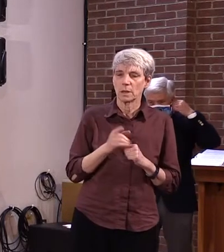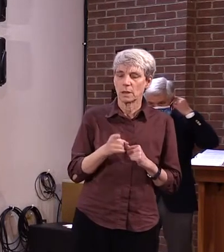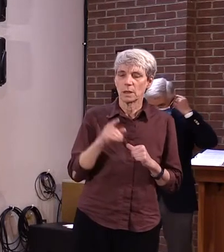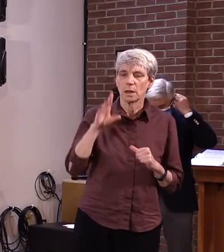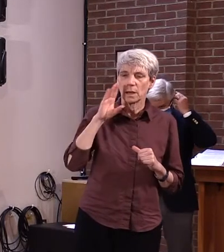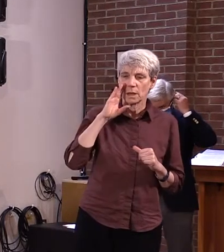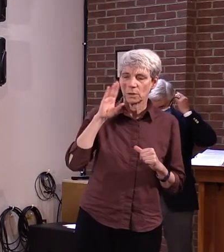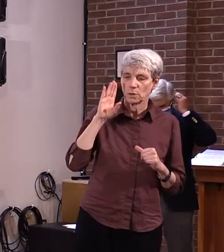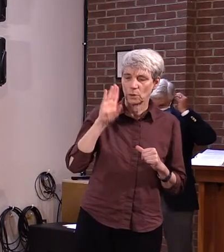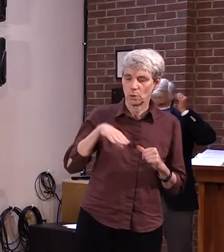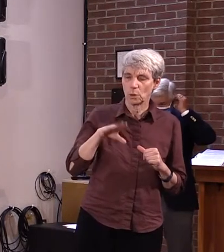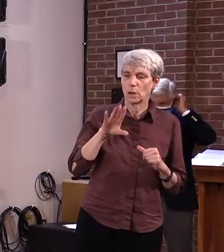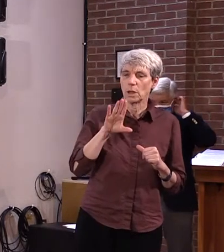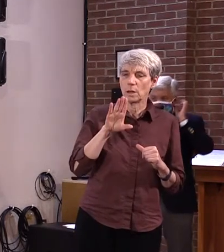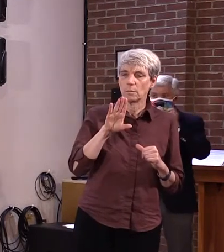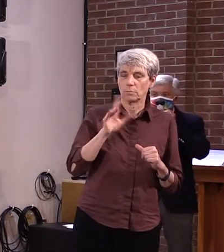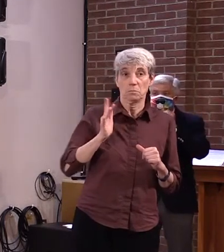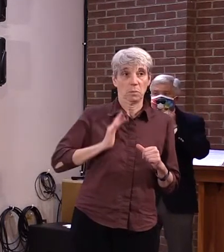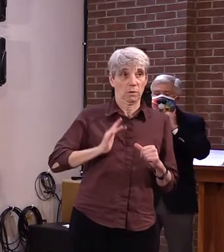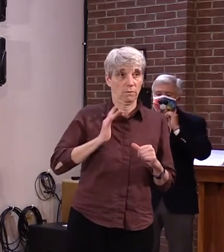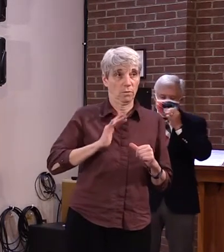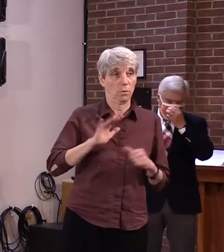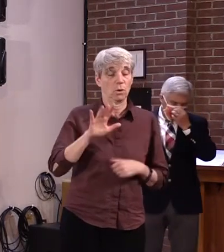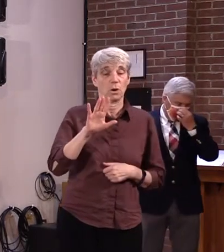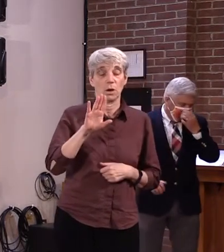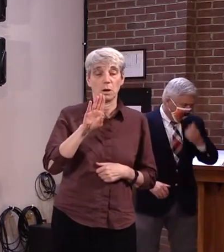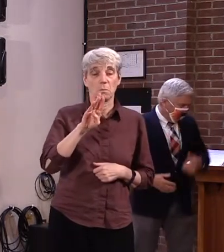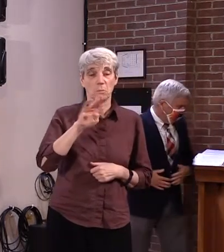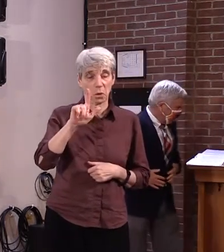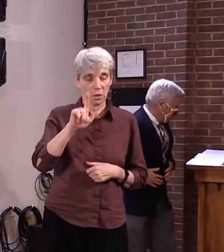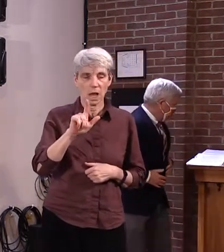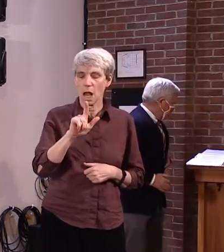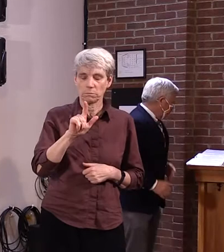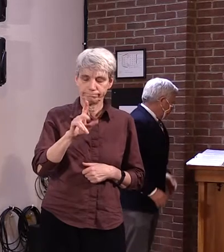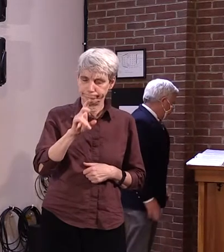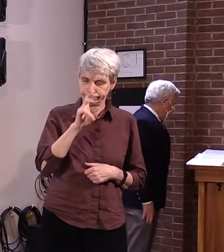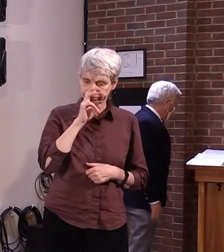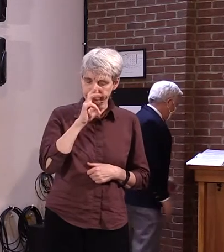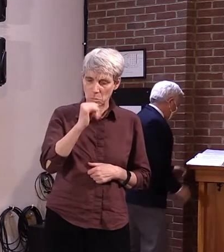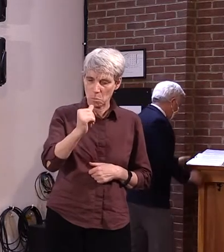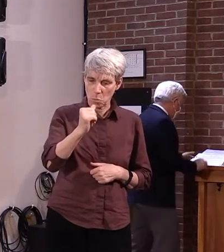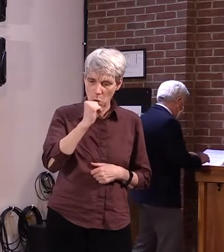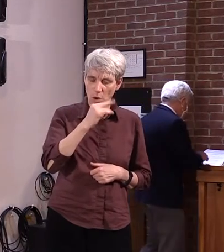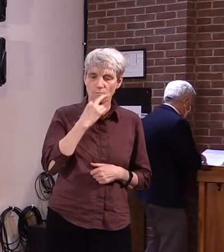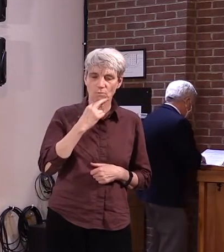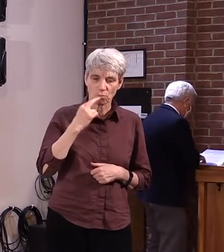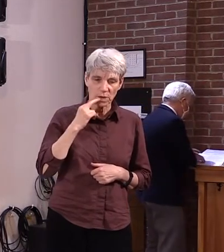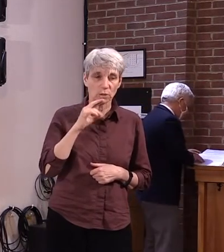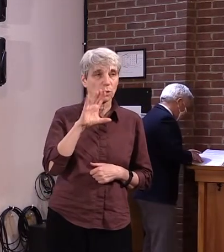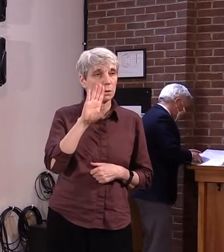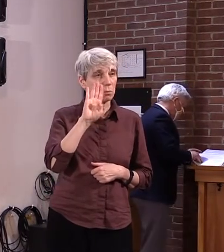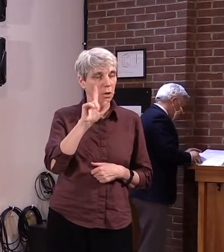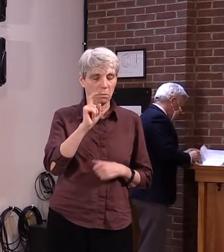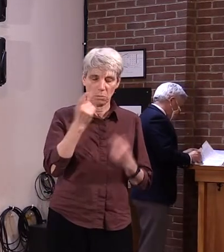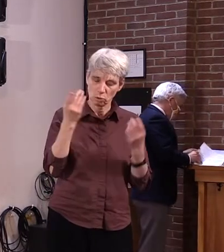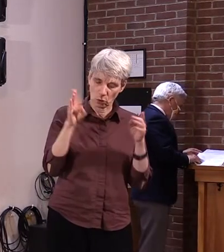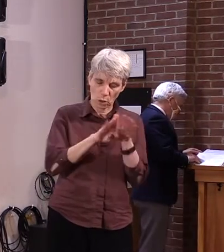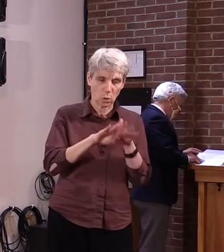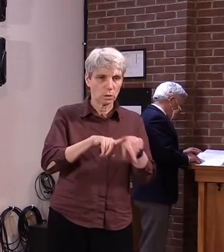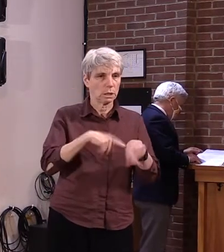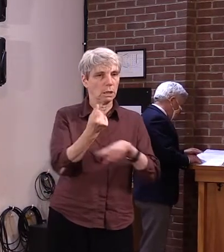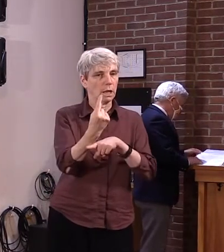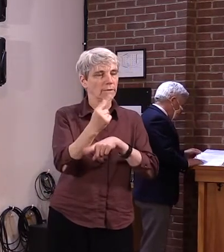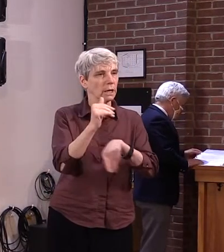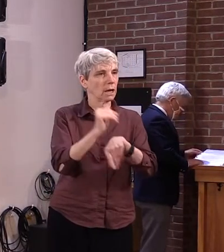relax its earlier curfew for city bars and restaurants. I'm wondering, for Dr. Levine, I